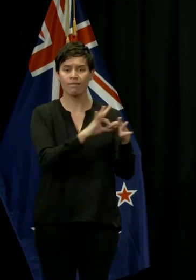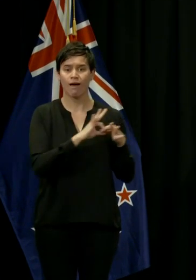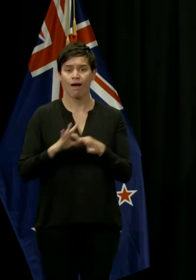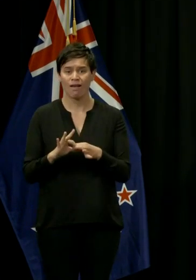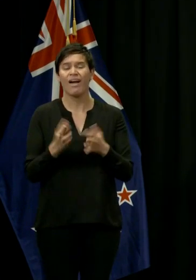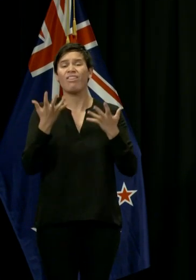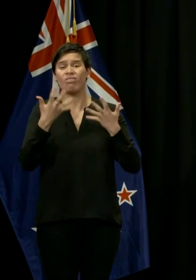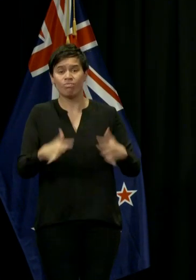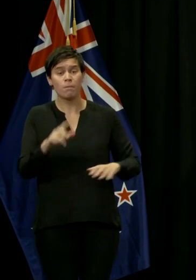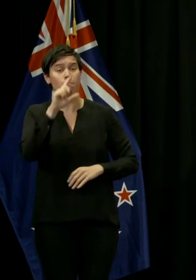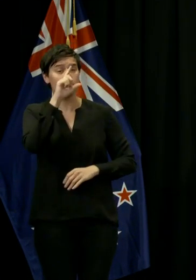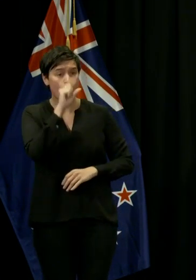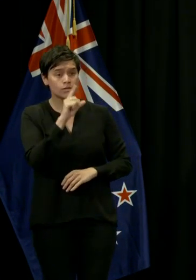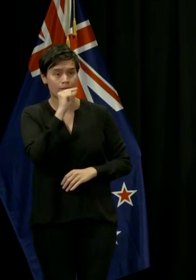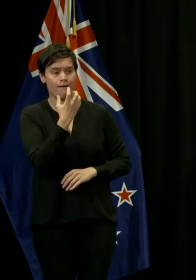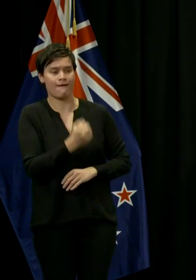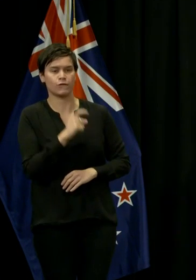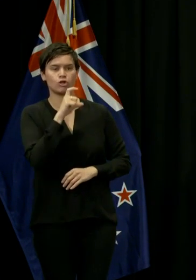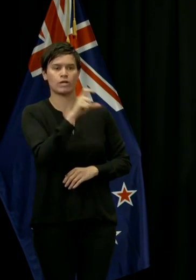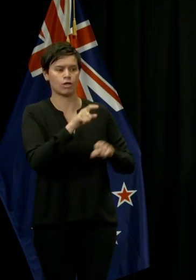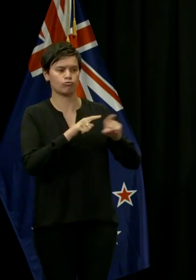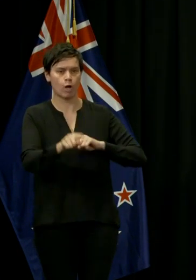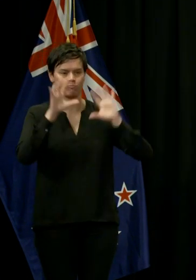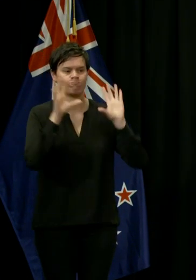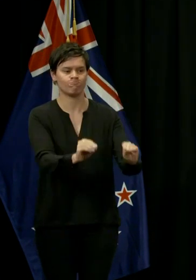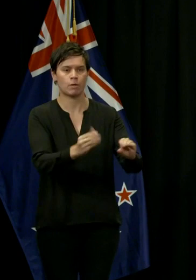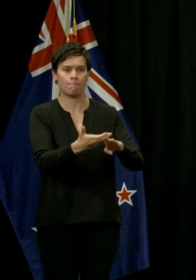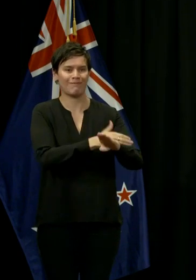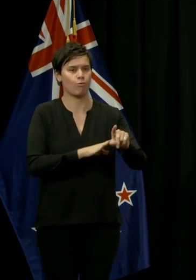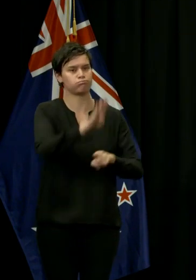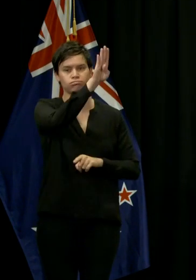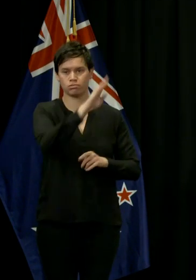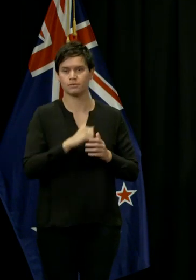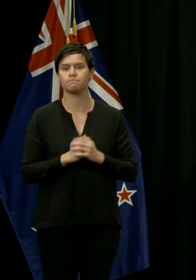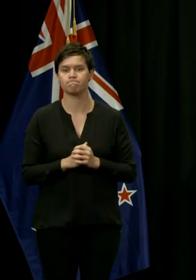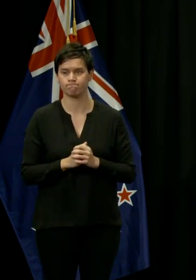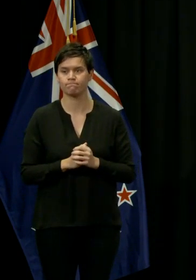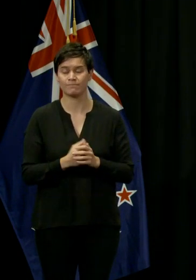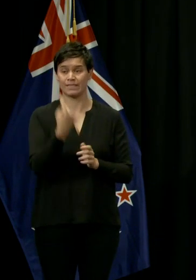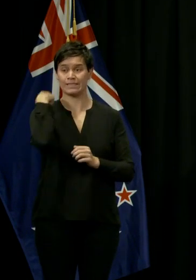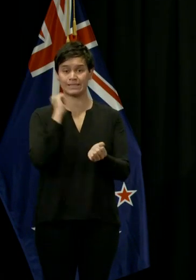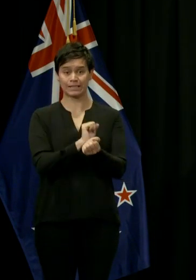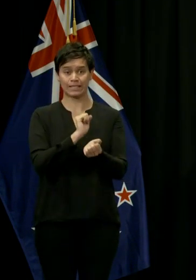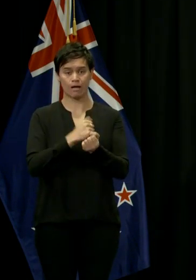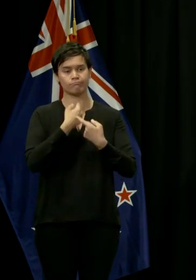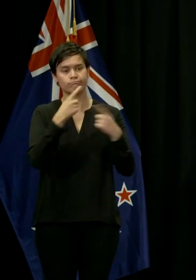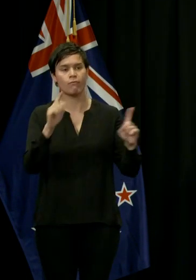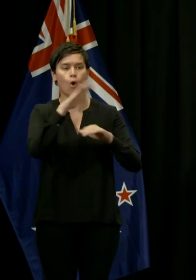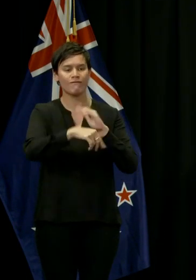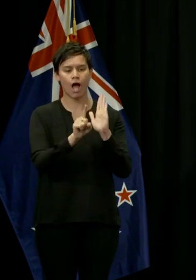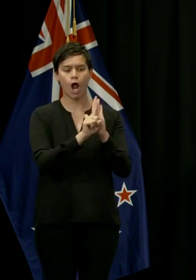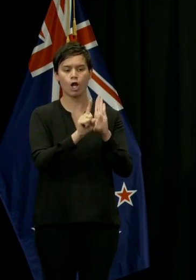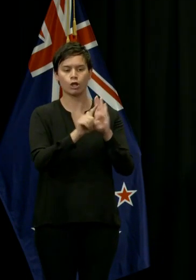small window to get ahead of it. On Saturday, I announced a COVID-19 alert